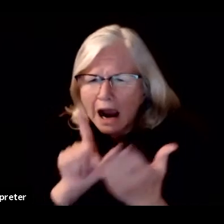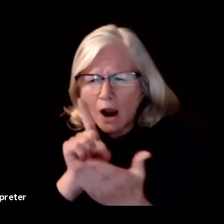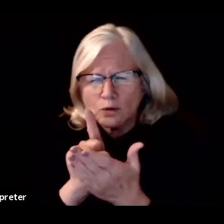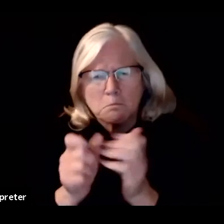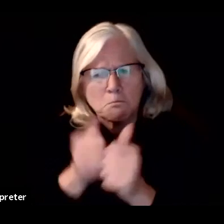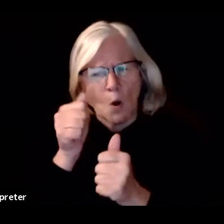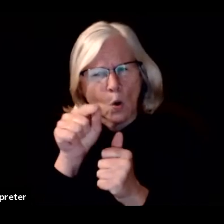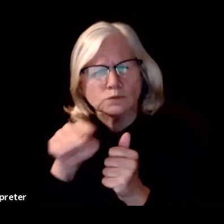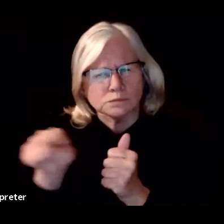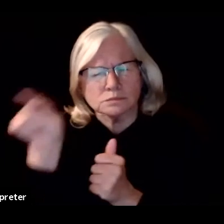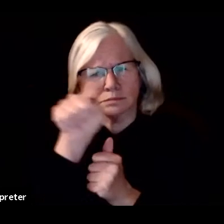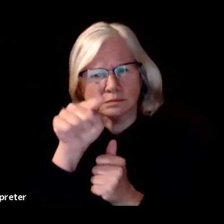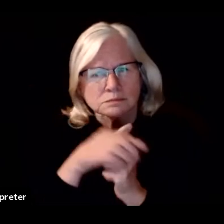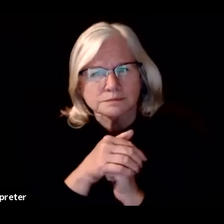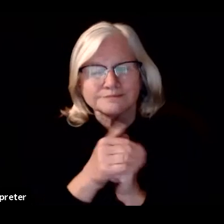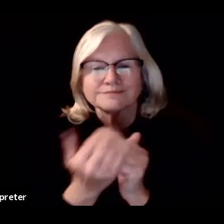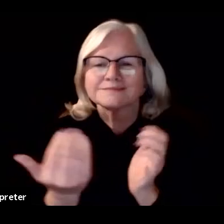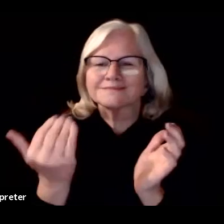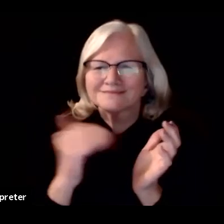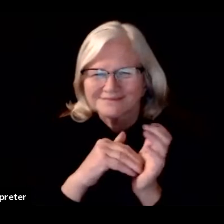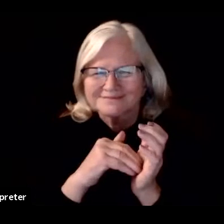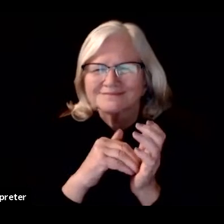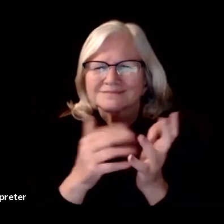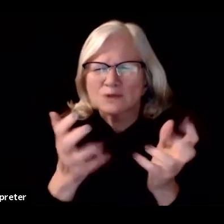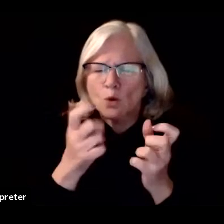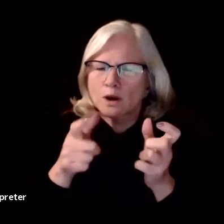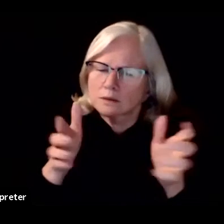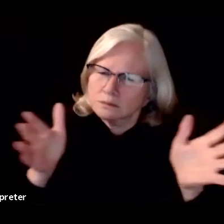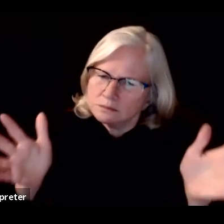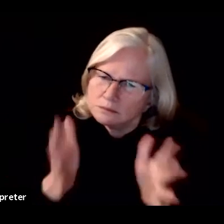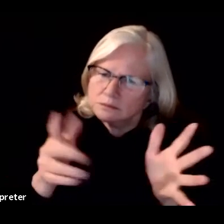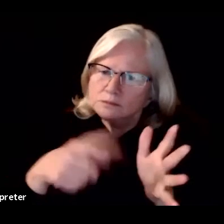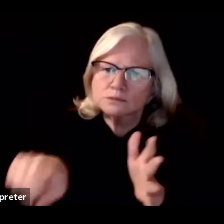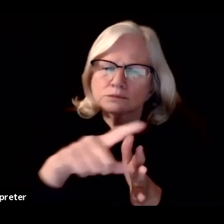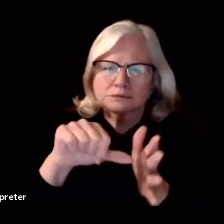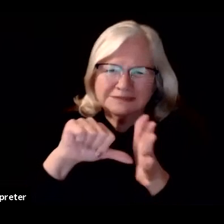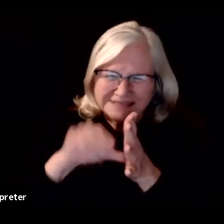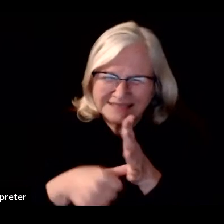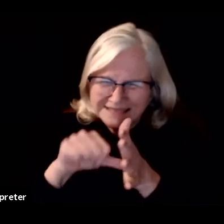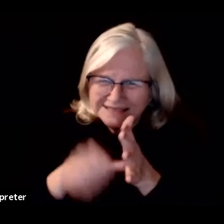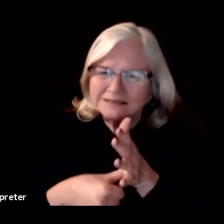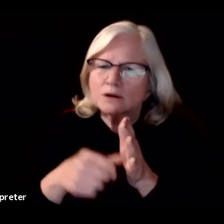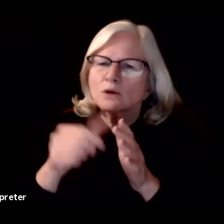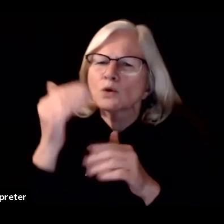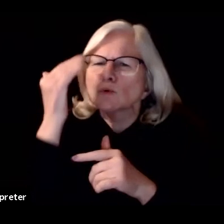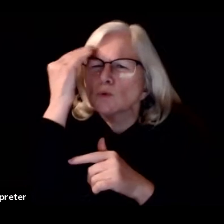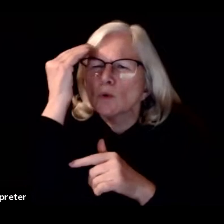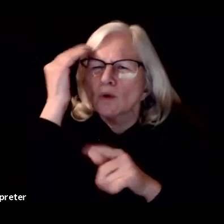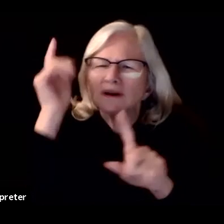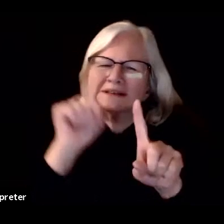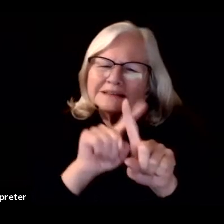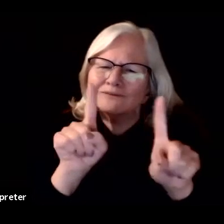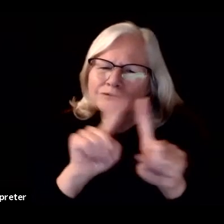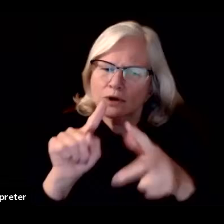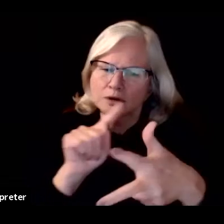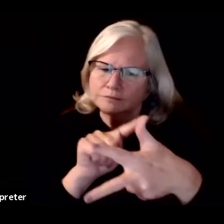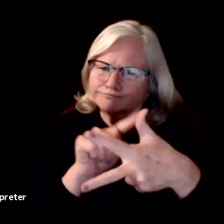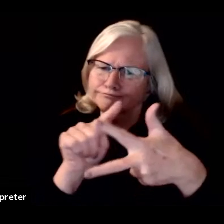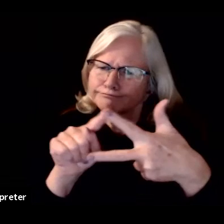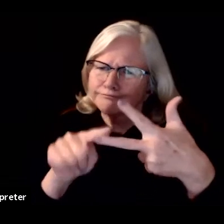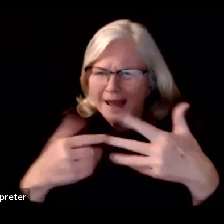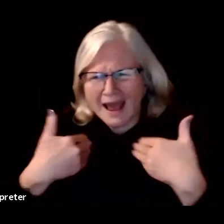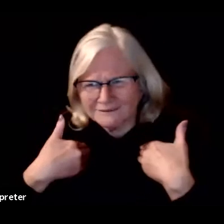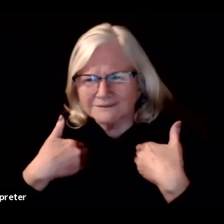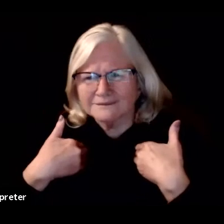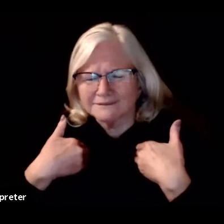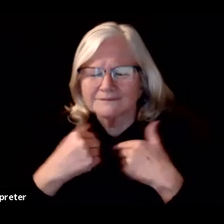in which Minnesotans can seek out testing and are doing so. In the past 6 weeks, we've opened 7 additional saliva testing sites